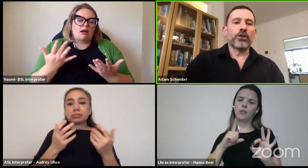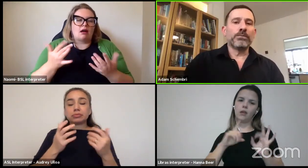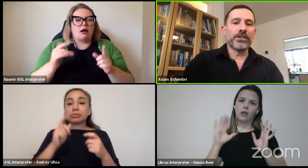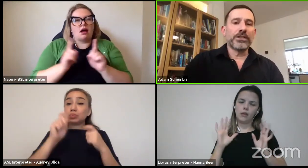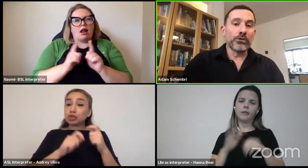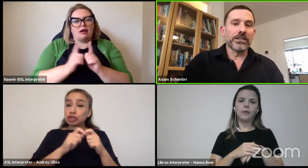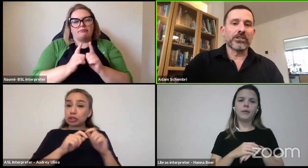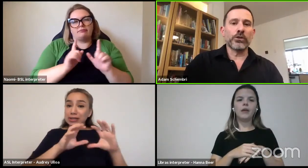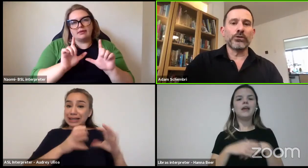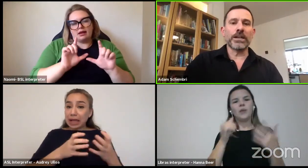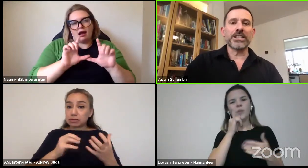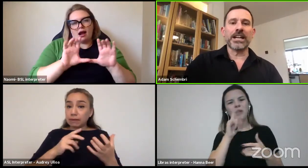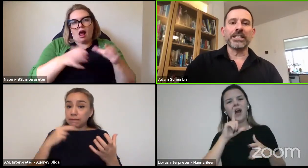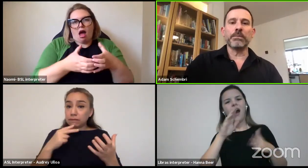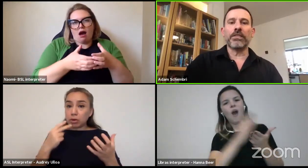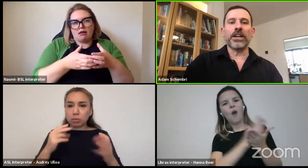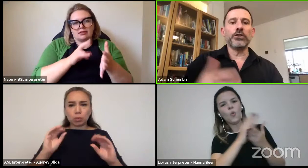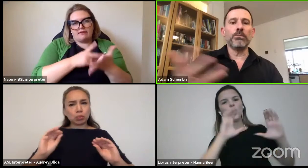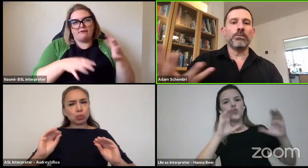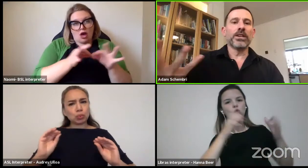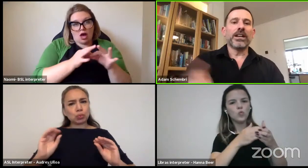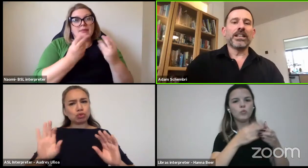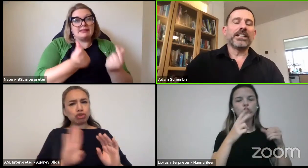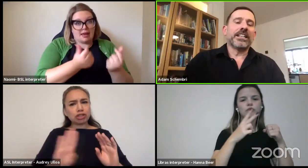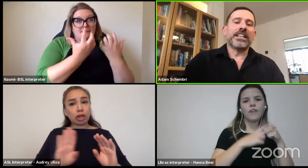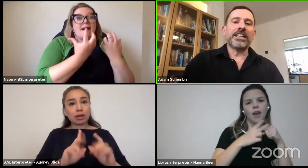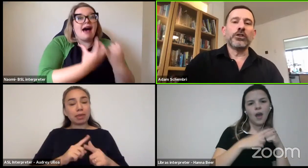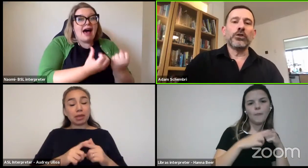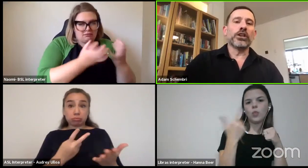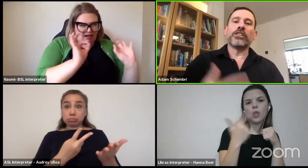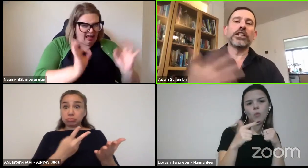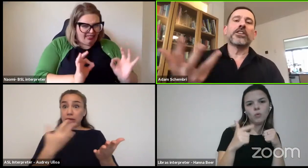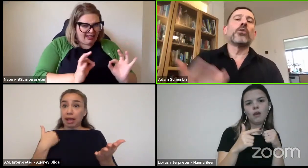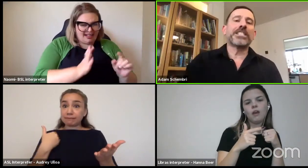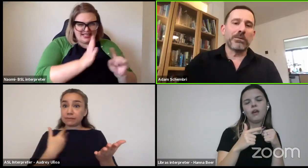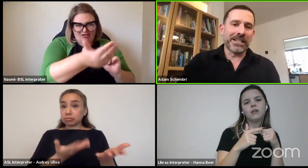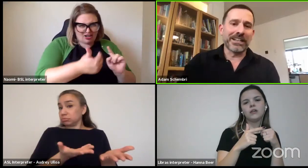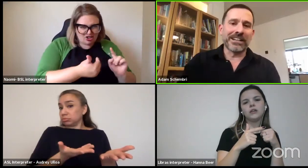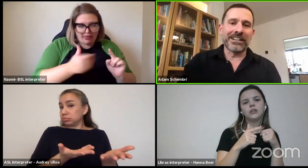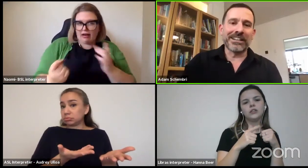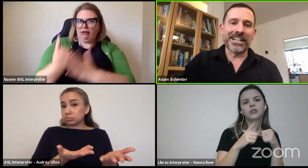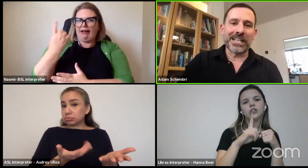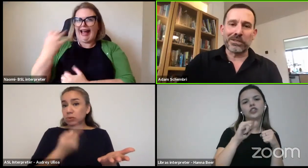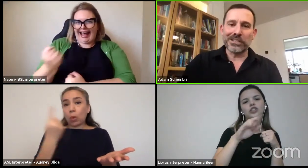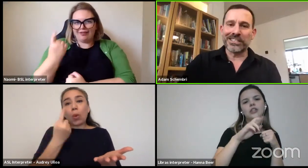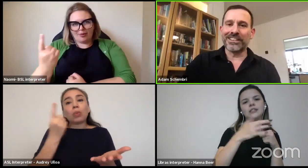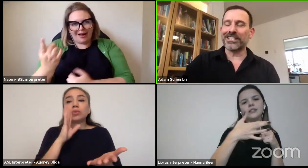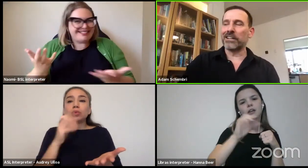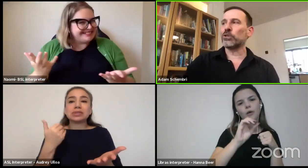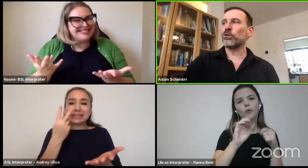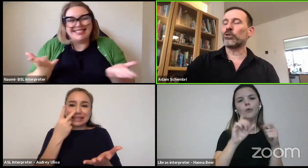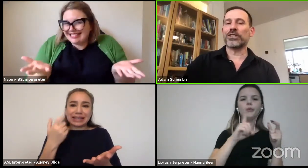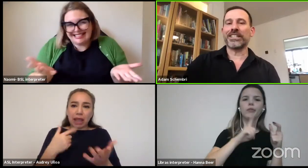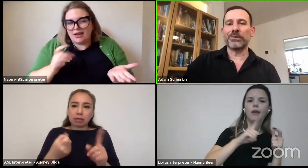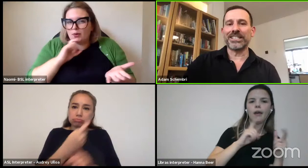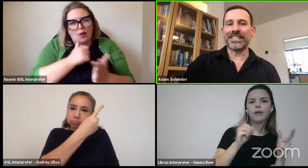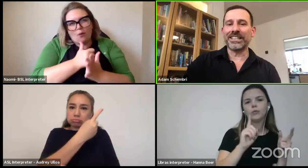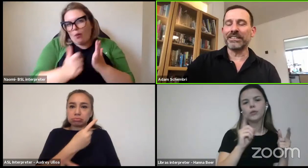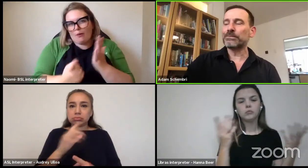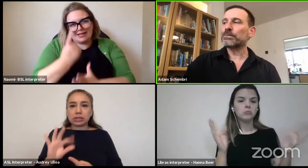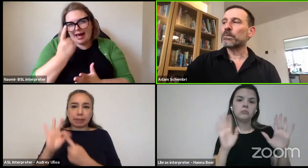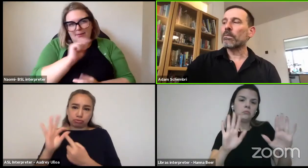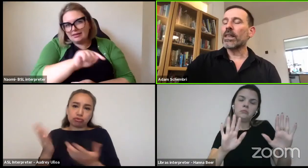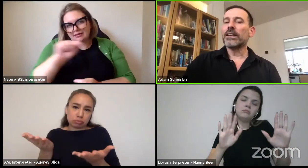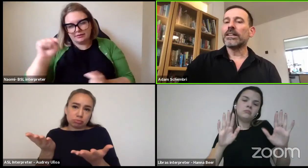classes of verbs don't show directionality, but then there's always going to be exceptions to this, I'm sure,